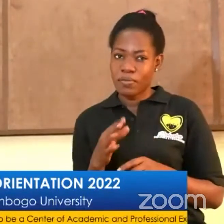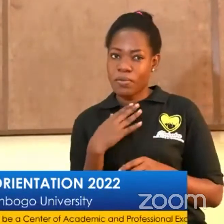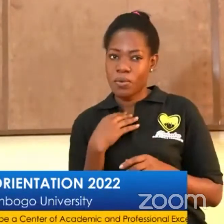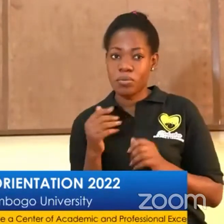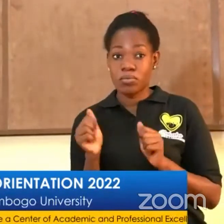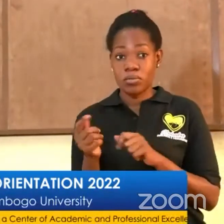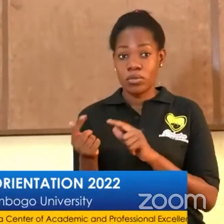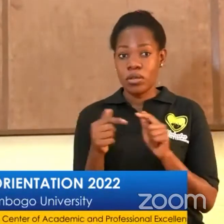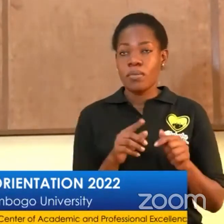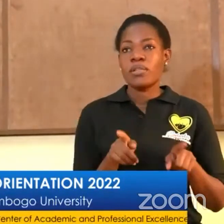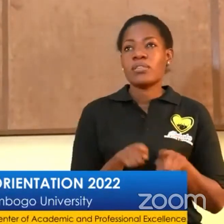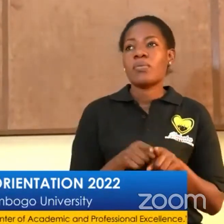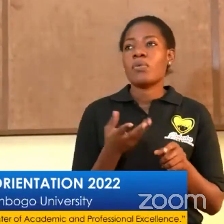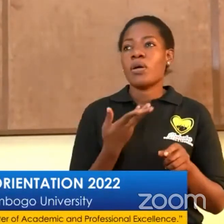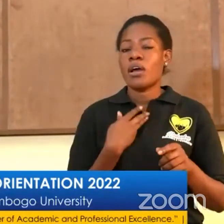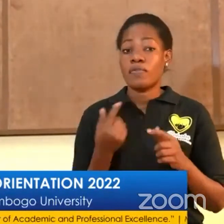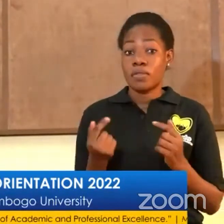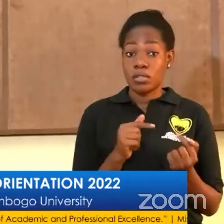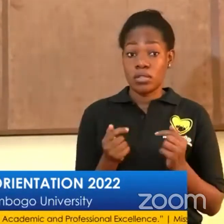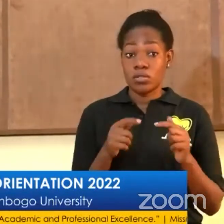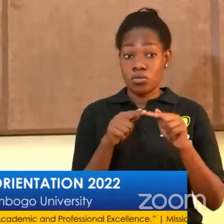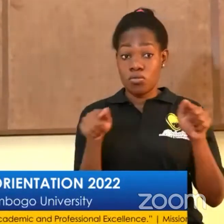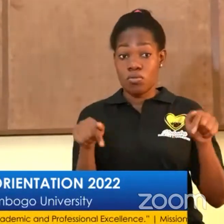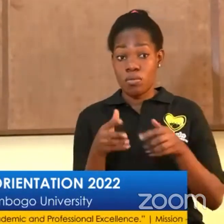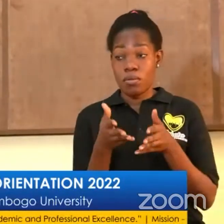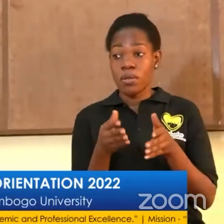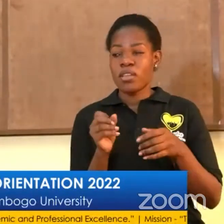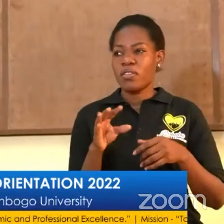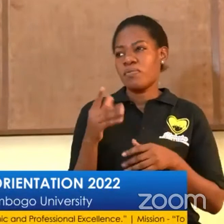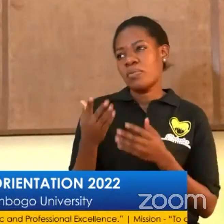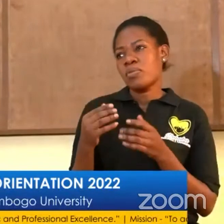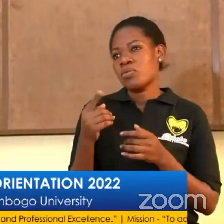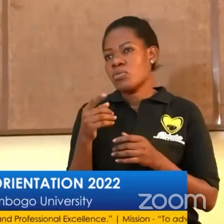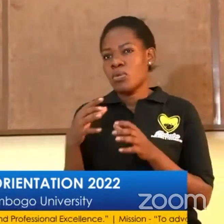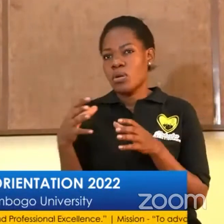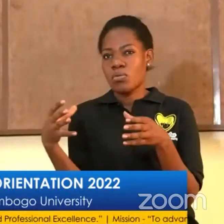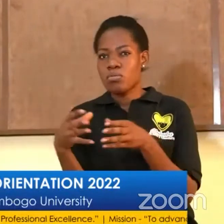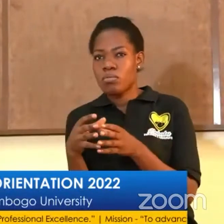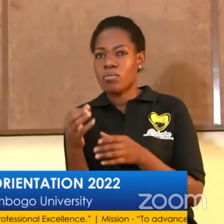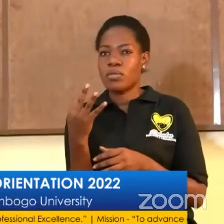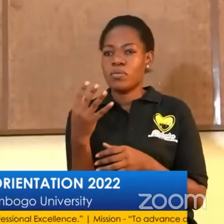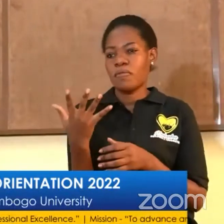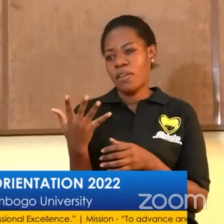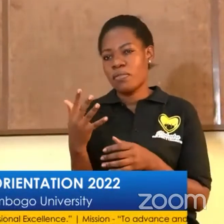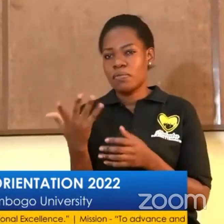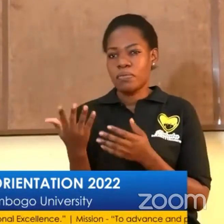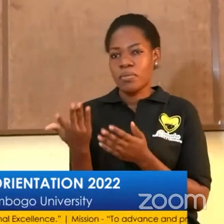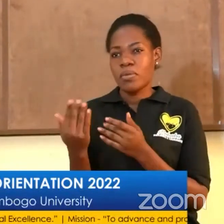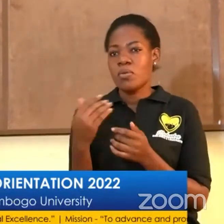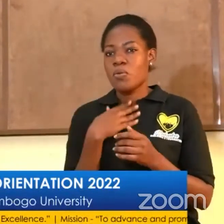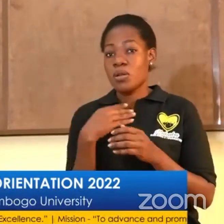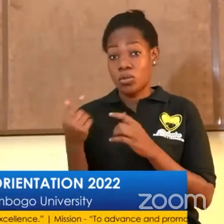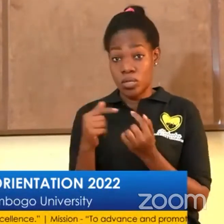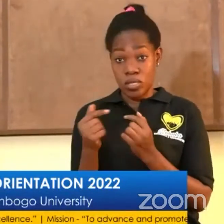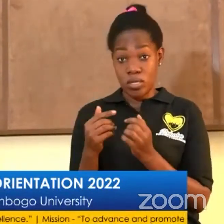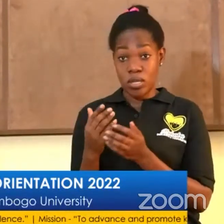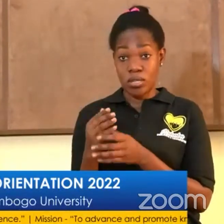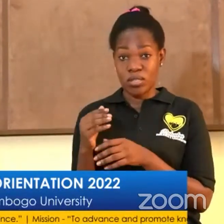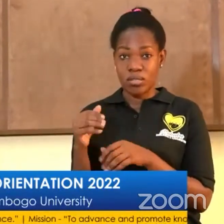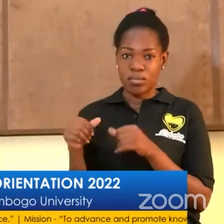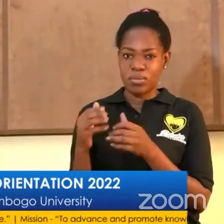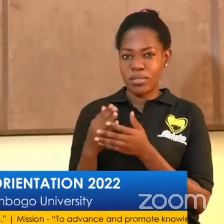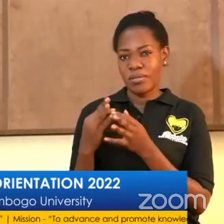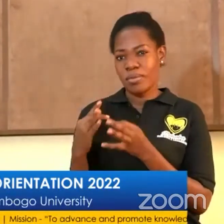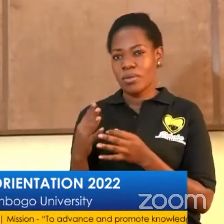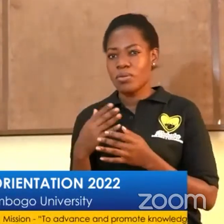have discussion rooms. If you're a team of 3 to 5 and you want to discuss something, you need a